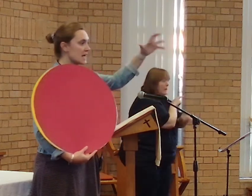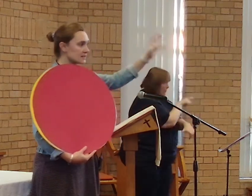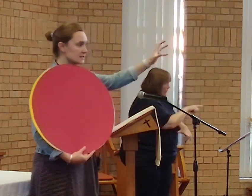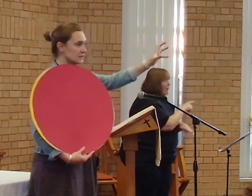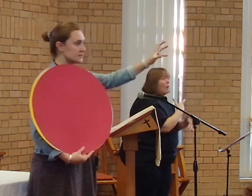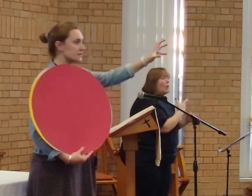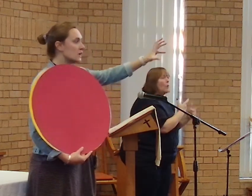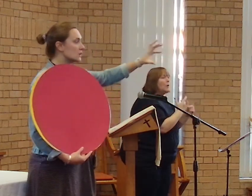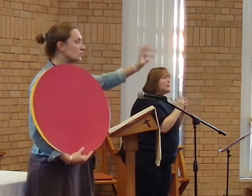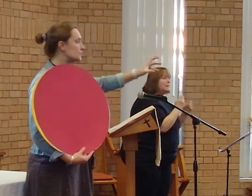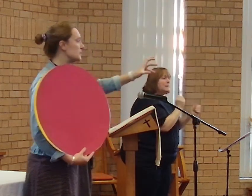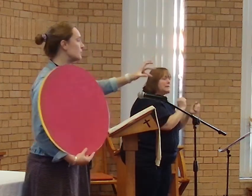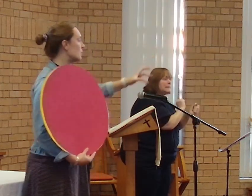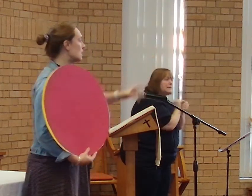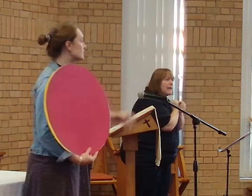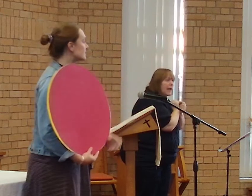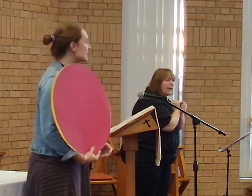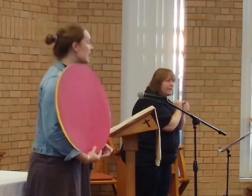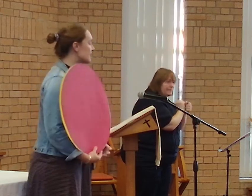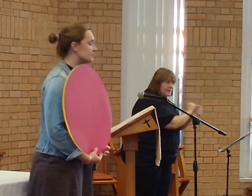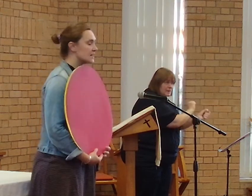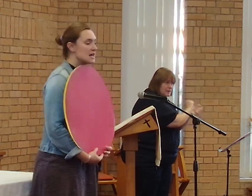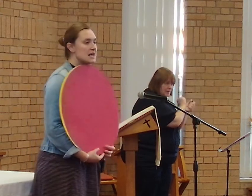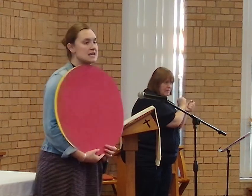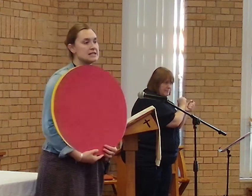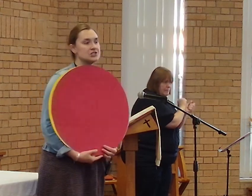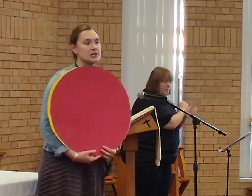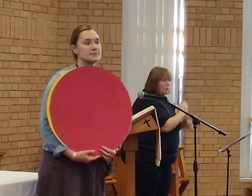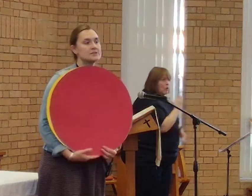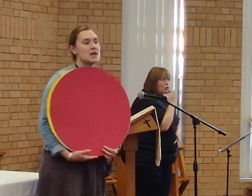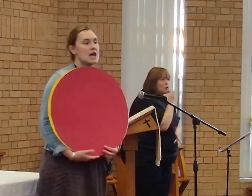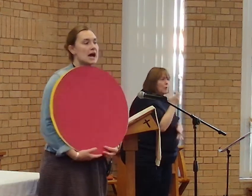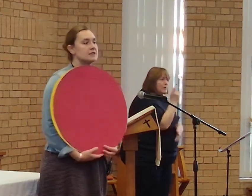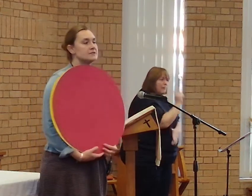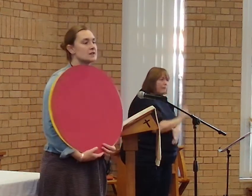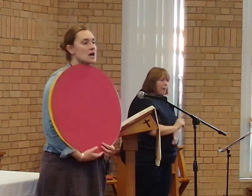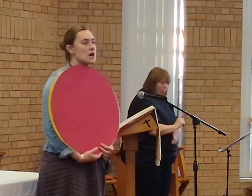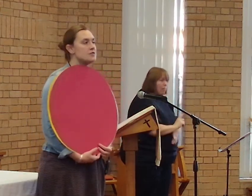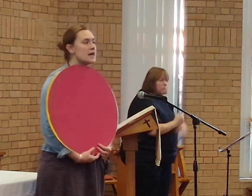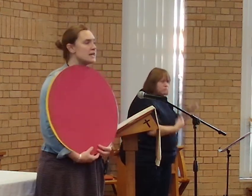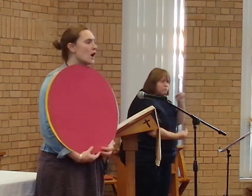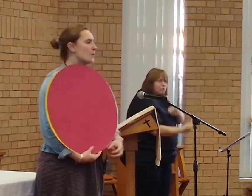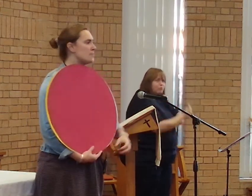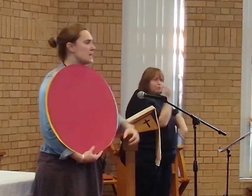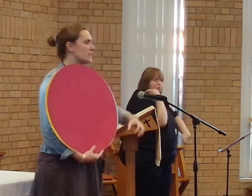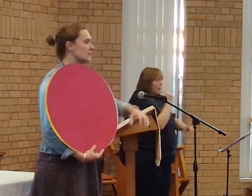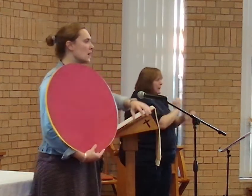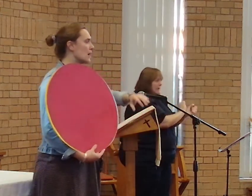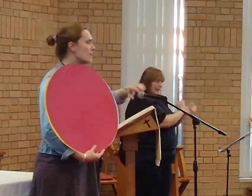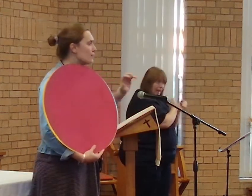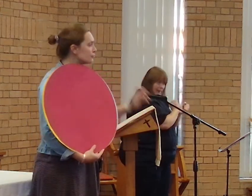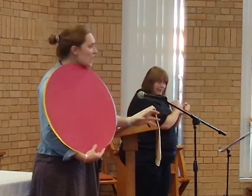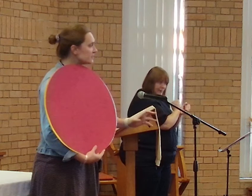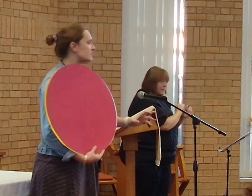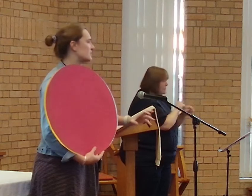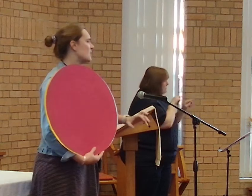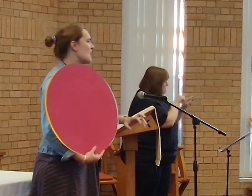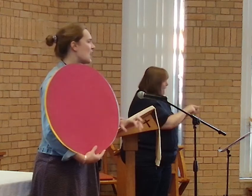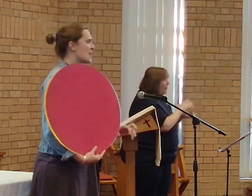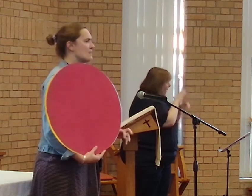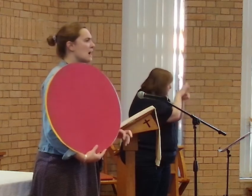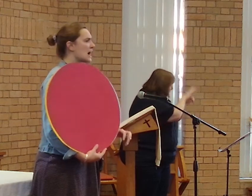bit in the Exodus? God's people are slaves in Egypt, and they are being